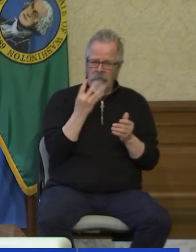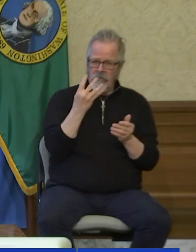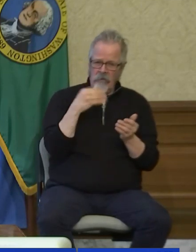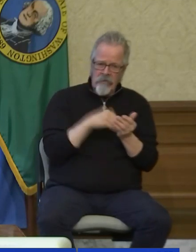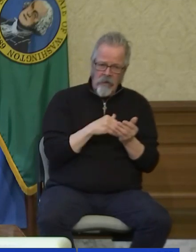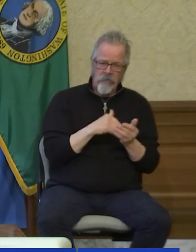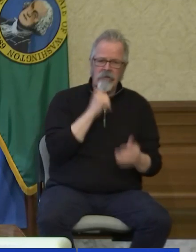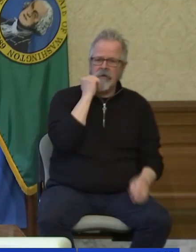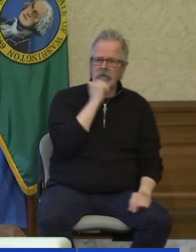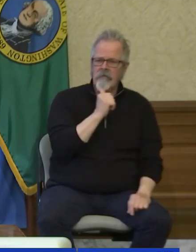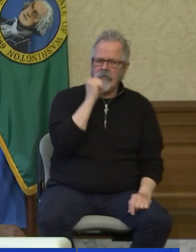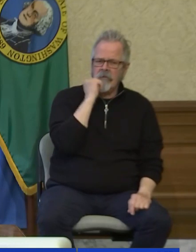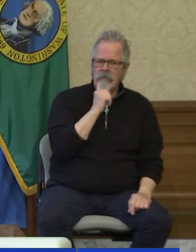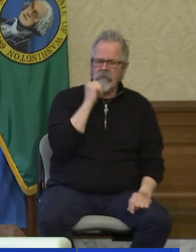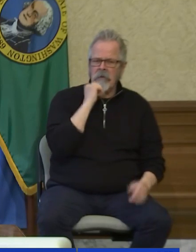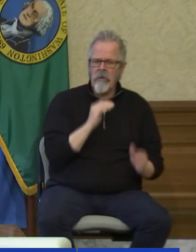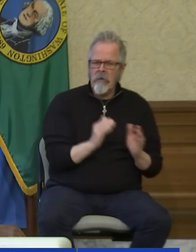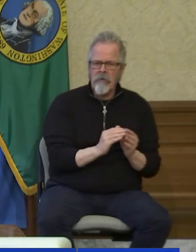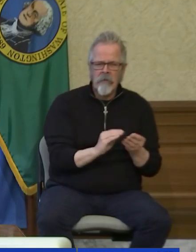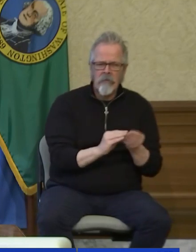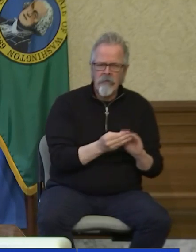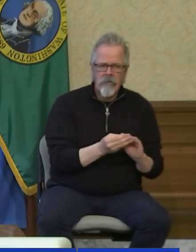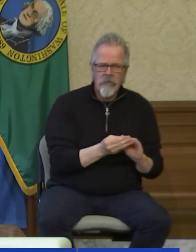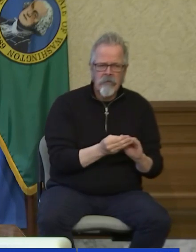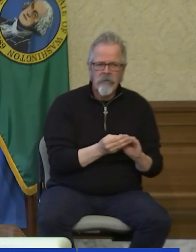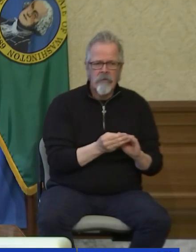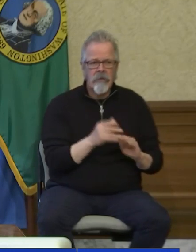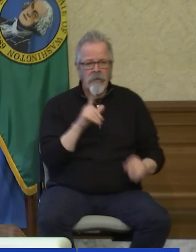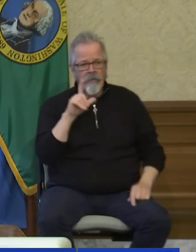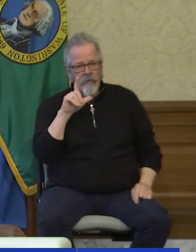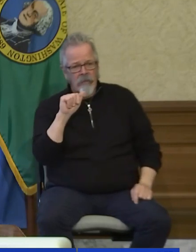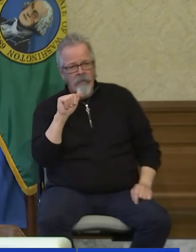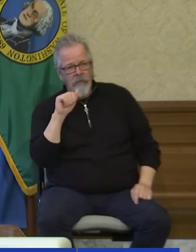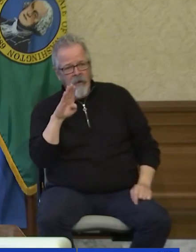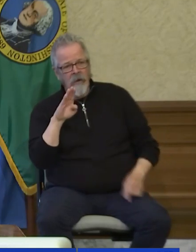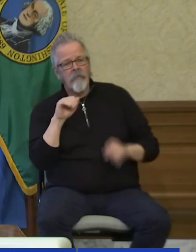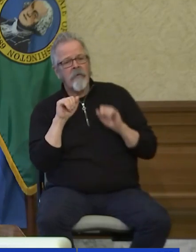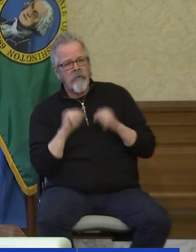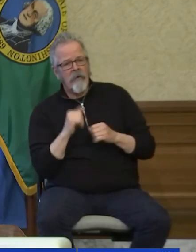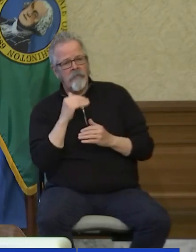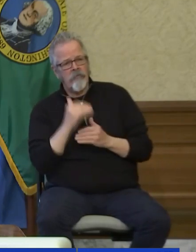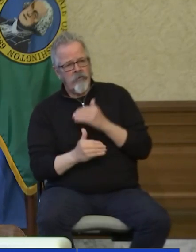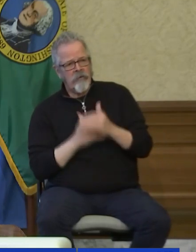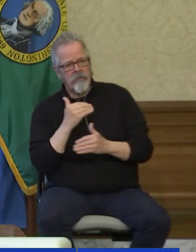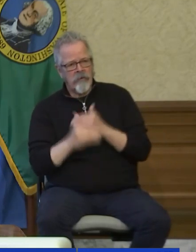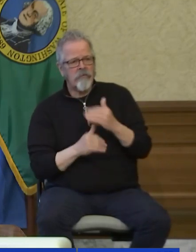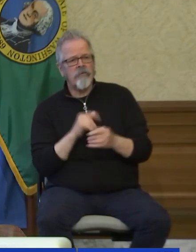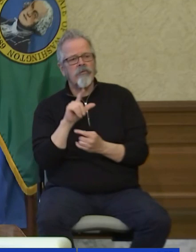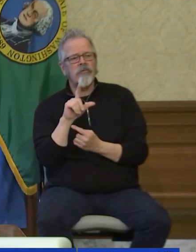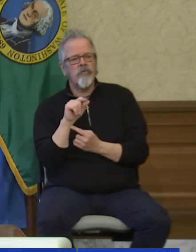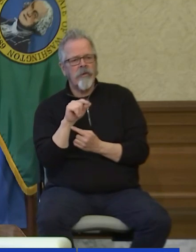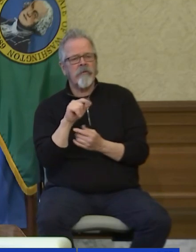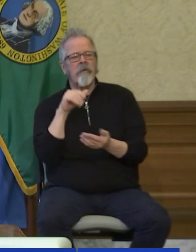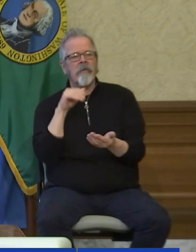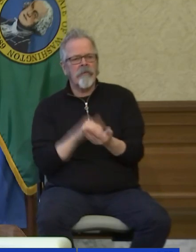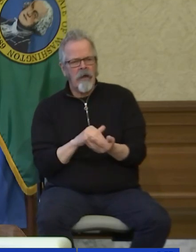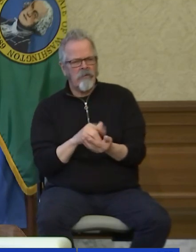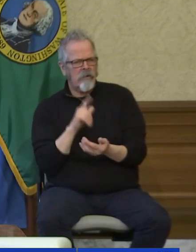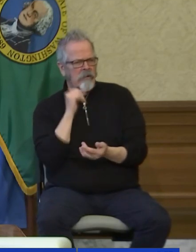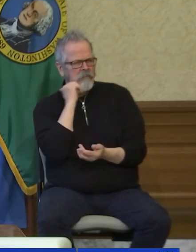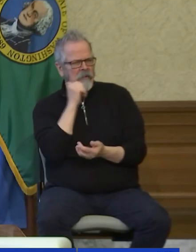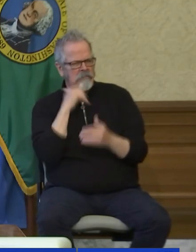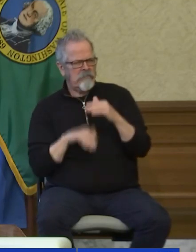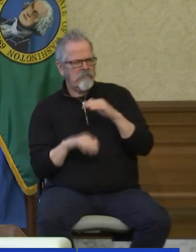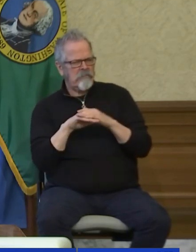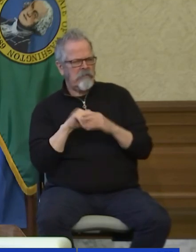to do that. There's a fair chance we will be able to get there in the next month or so, or even earlier than that,